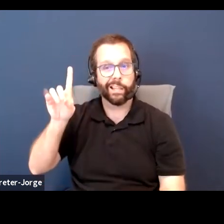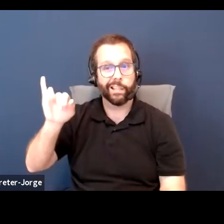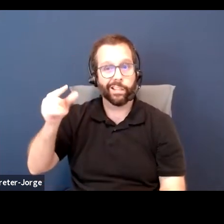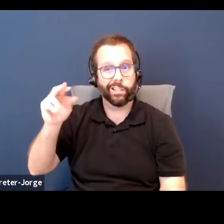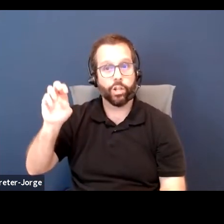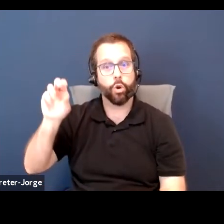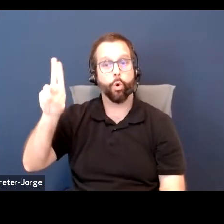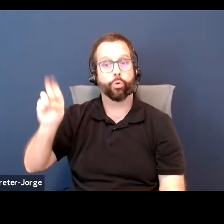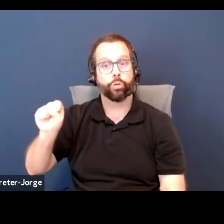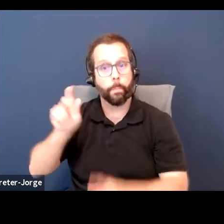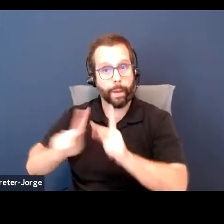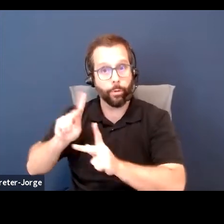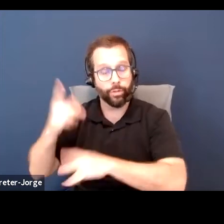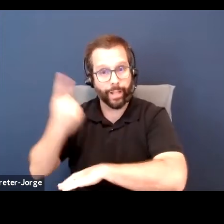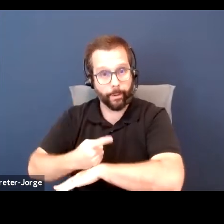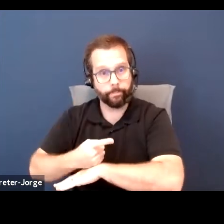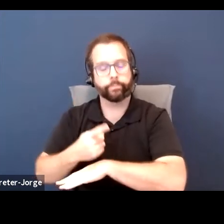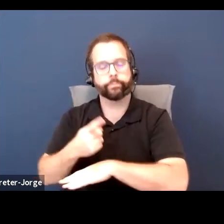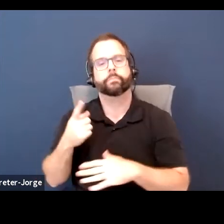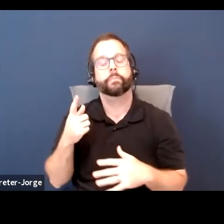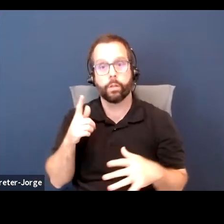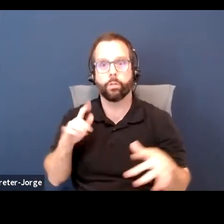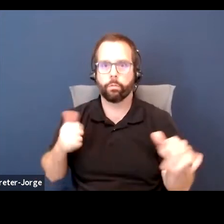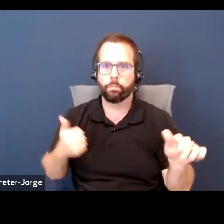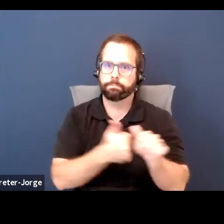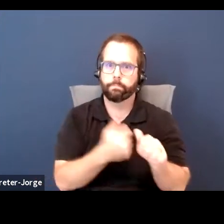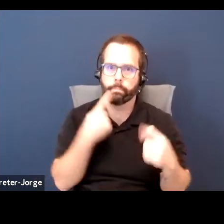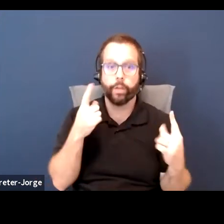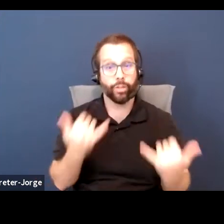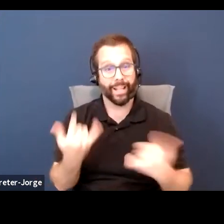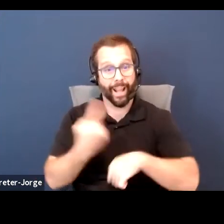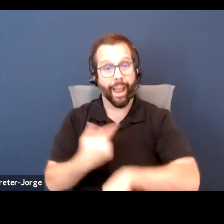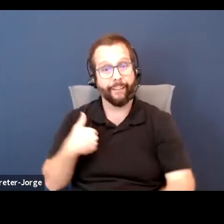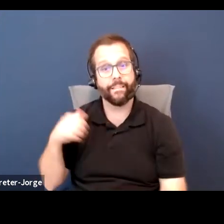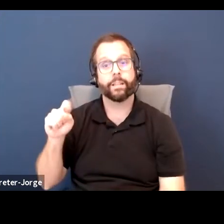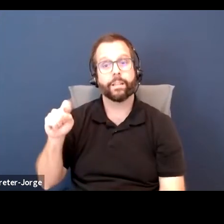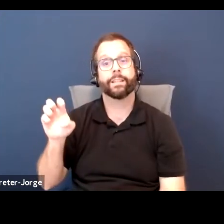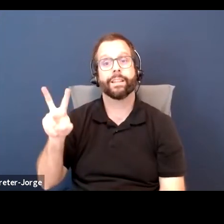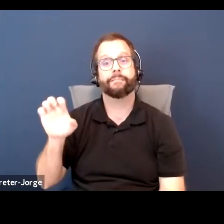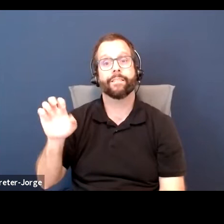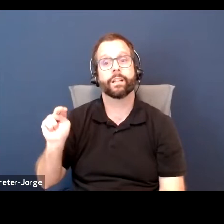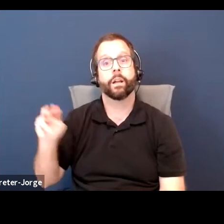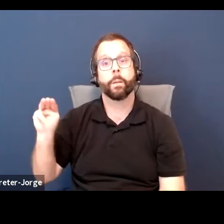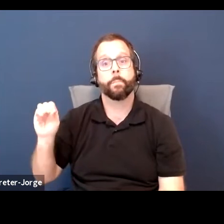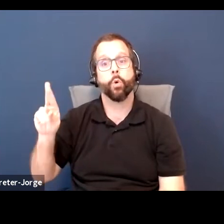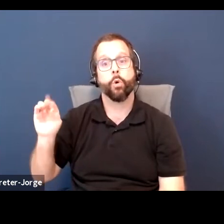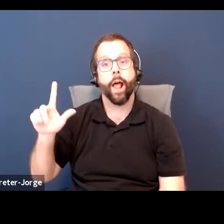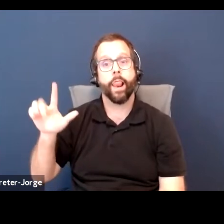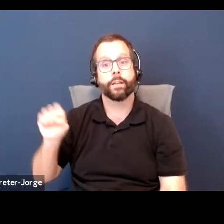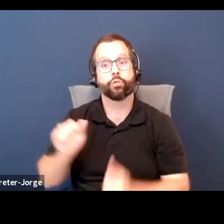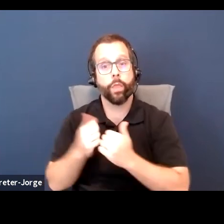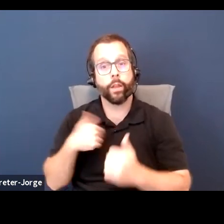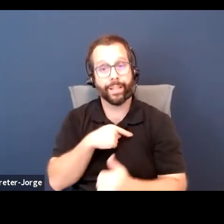time. But today, I'm thrilled to have Stephen Morales with us. Stephen is the co-chair of